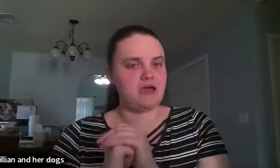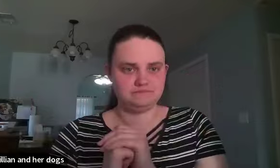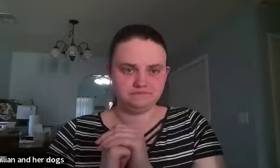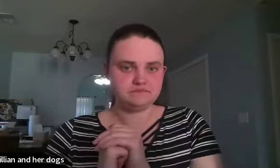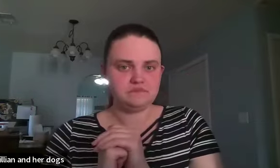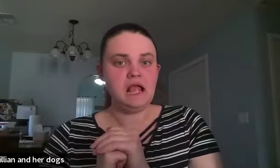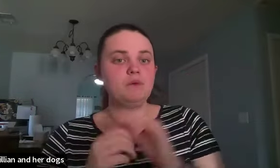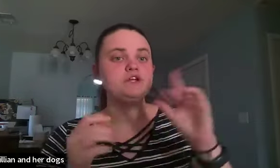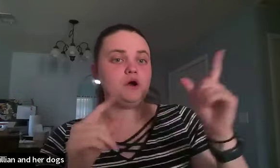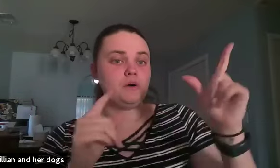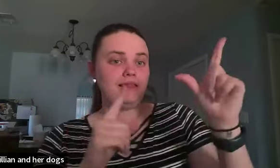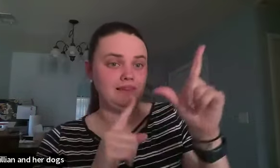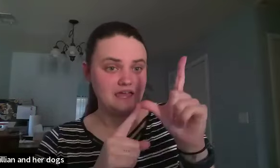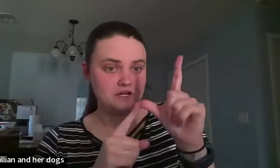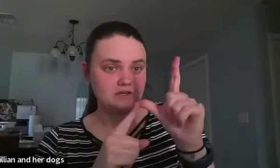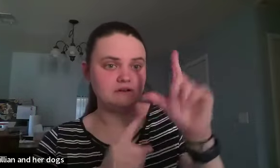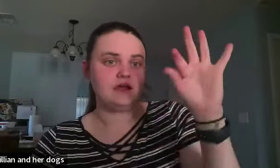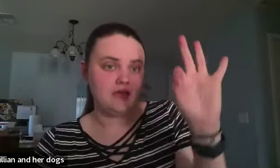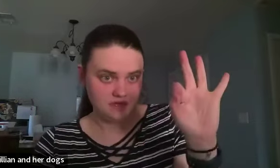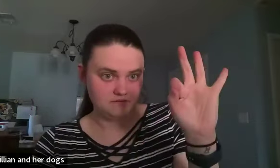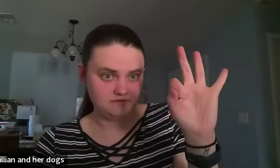that. I would go letter F,